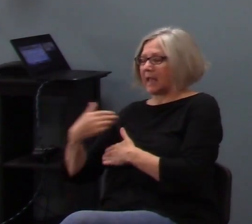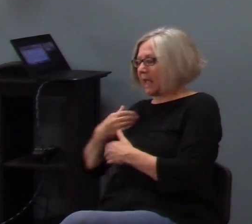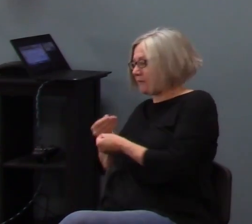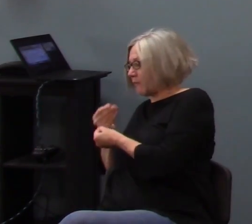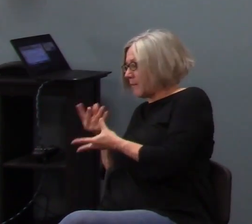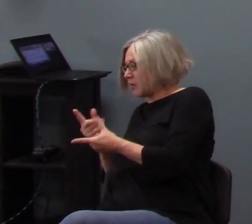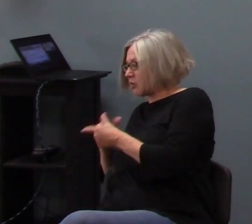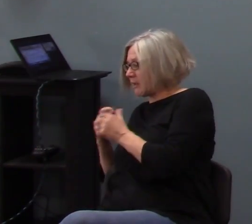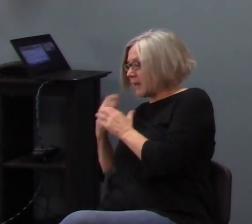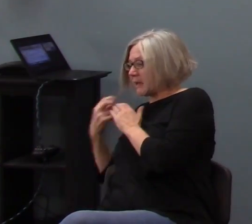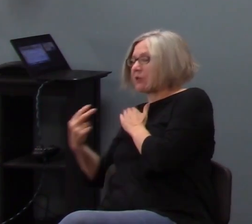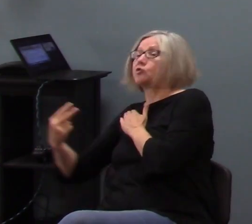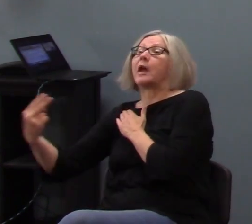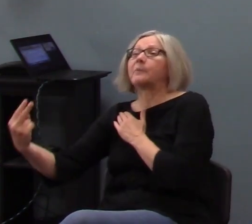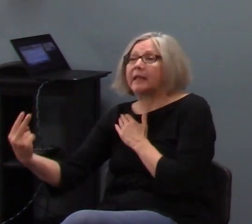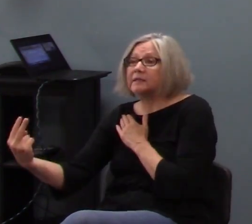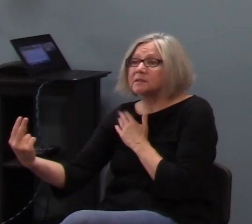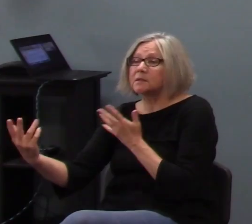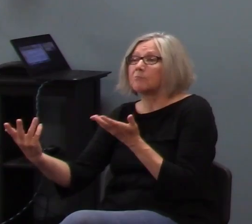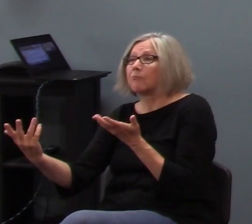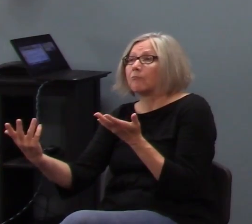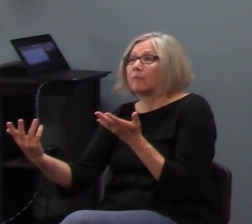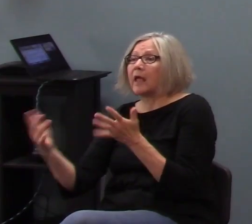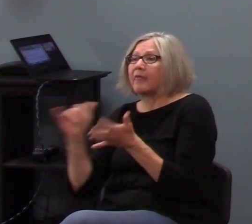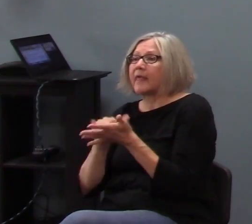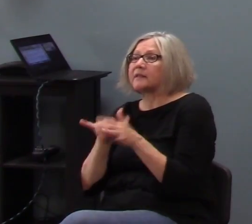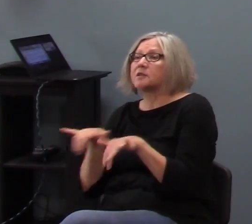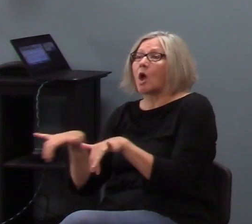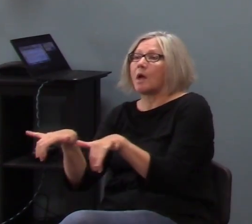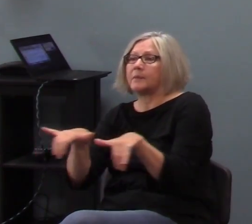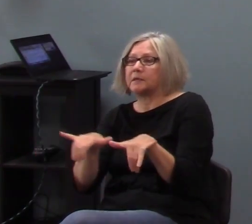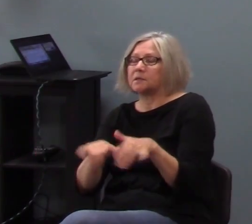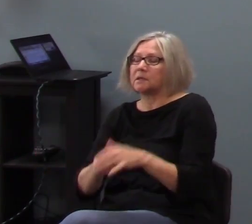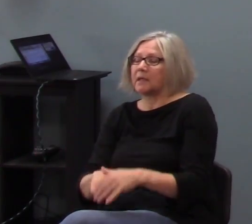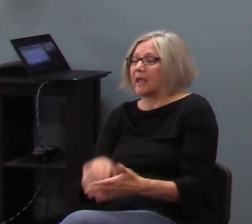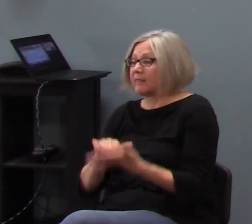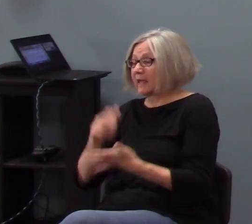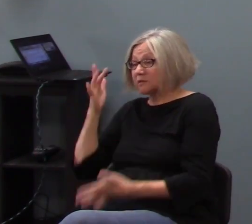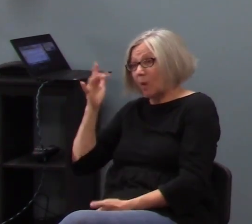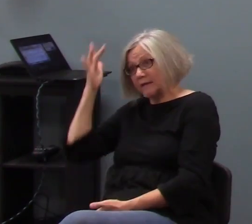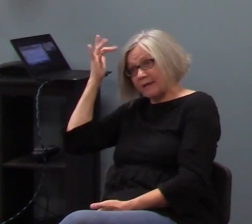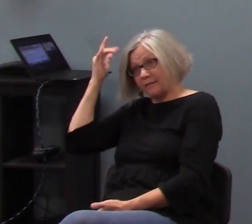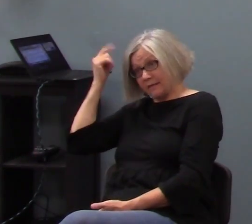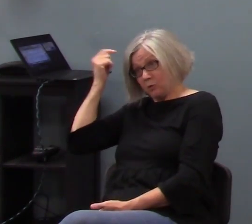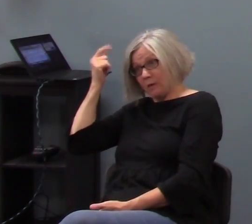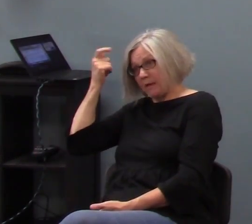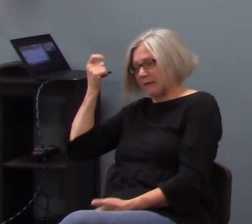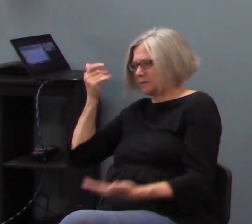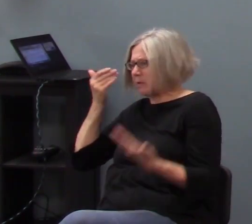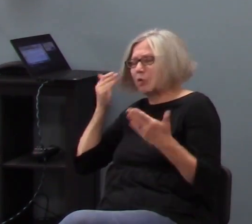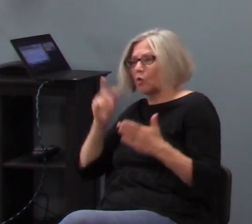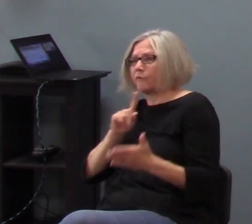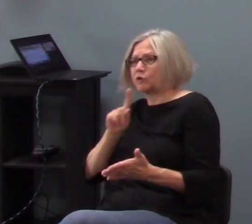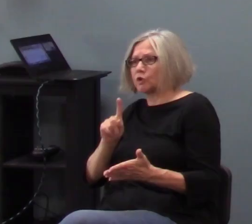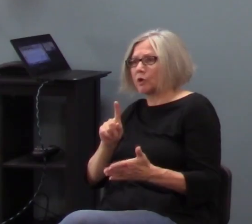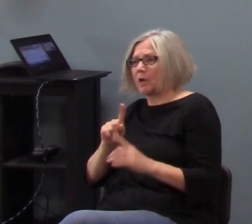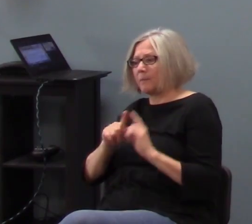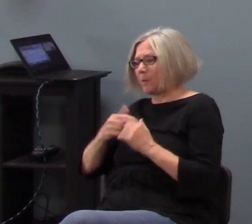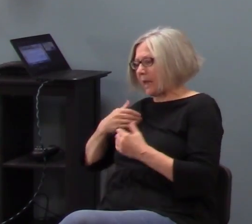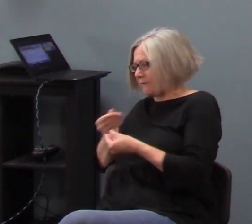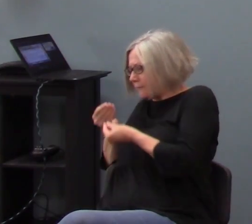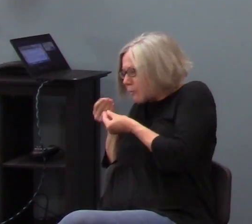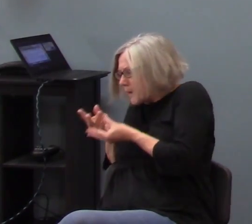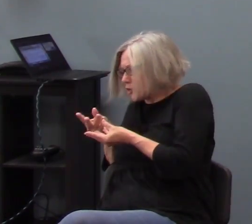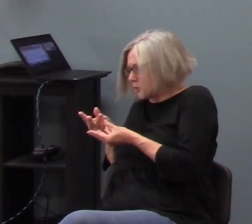out. And that's very common, and that's why it's a theory, because we don't really know for sure, but we're taking a little bit of data that we